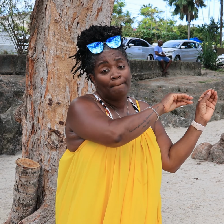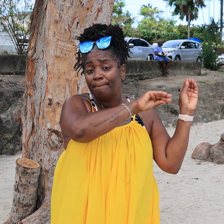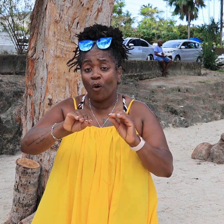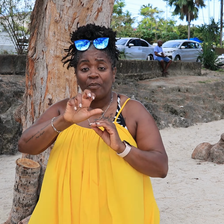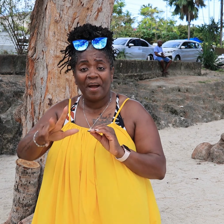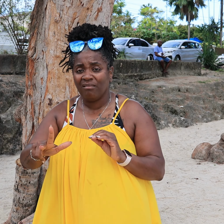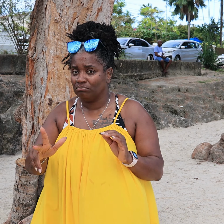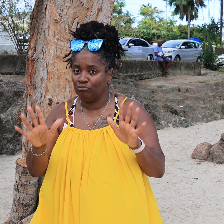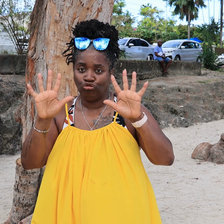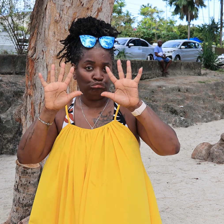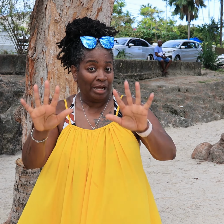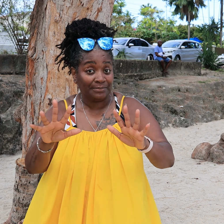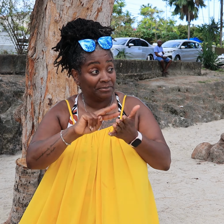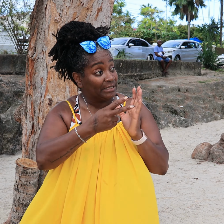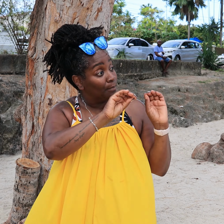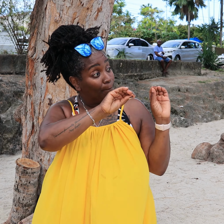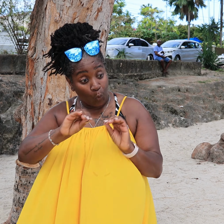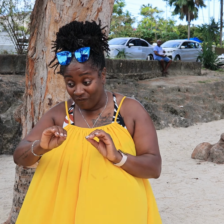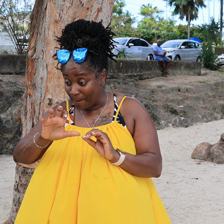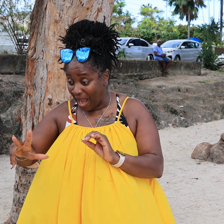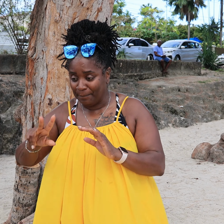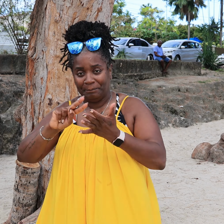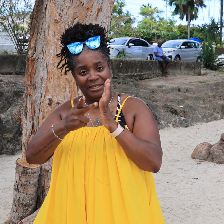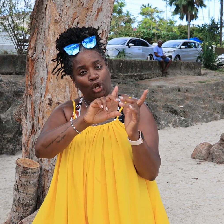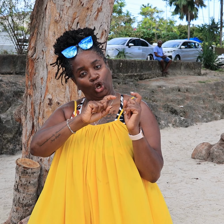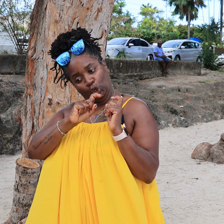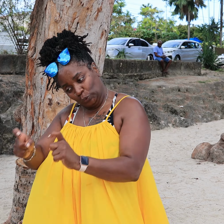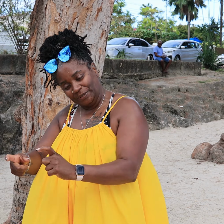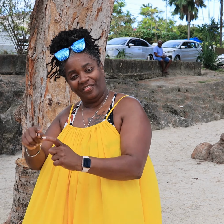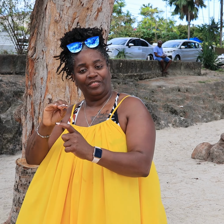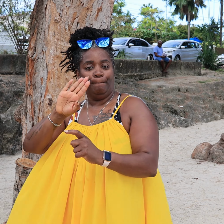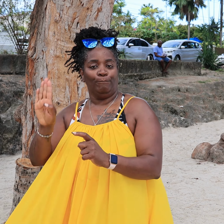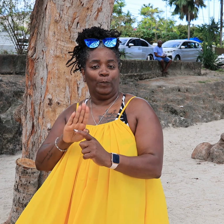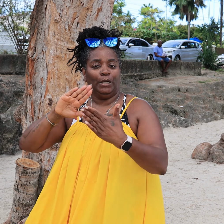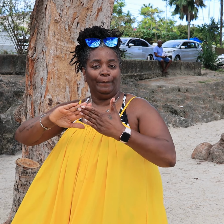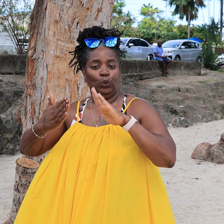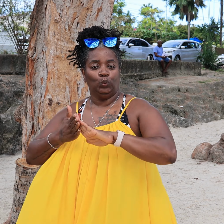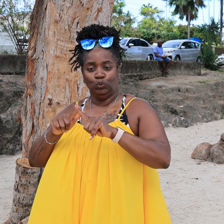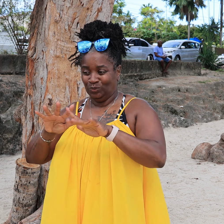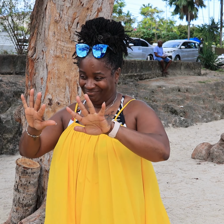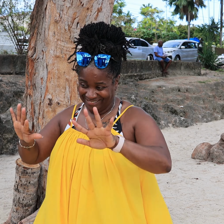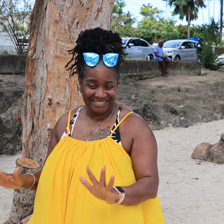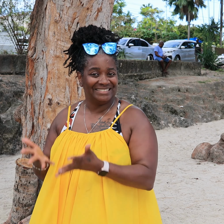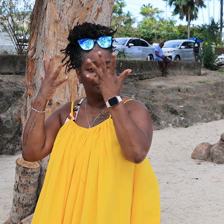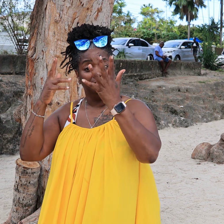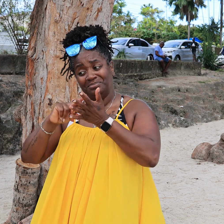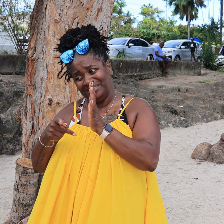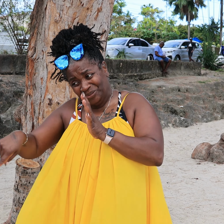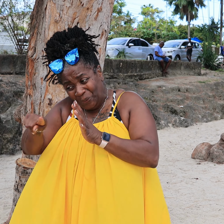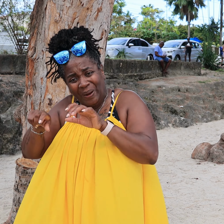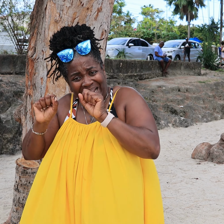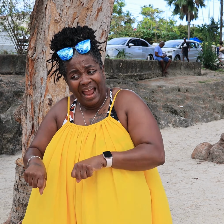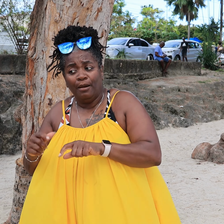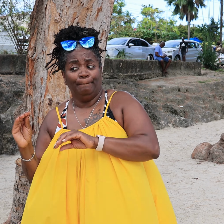those who have graduated already and they can move back to Barbados, that would be great. It means they can give back to the Barbados community and uplift them. And